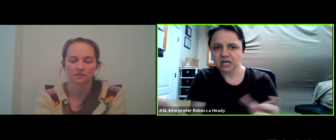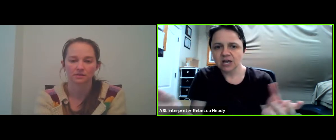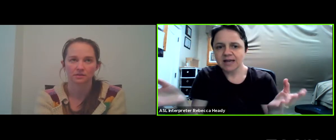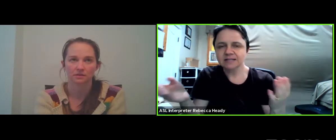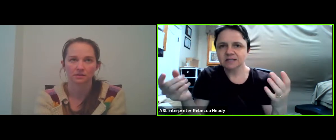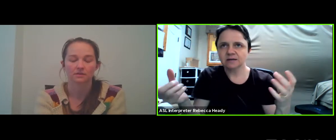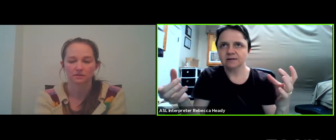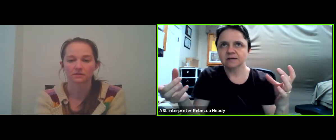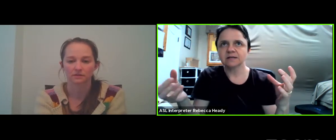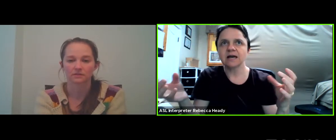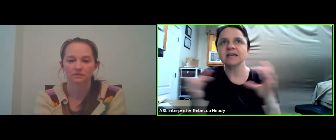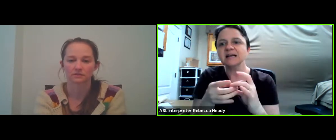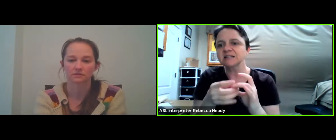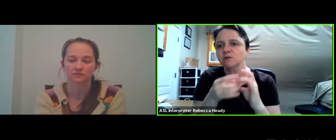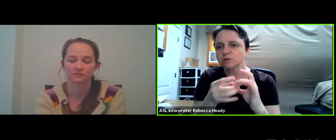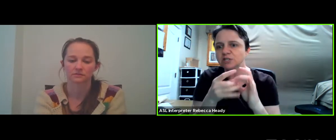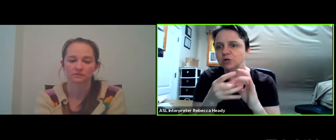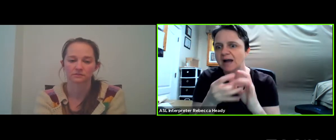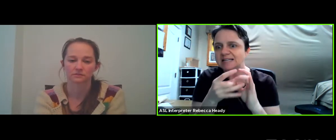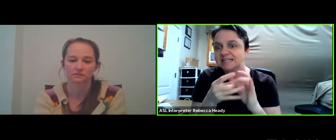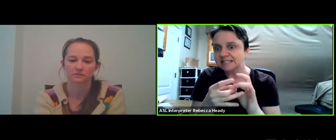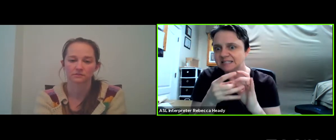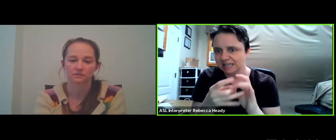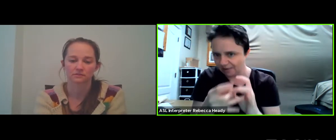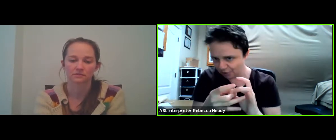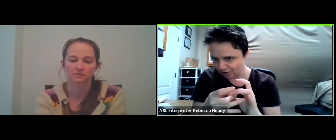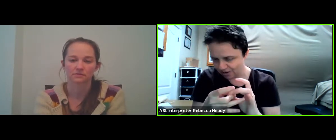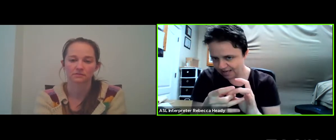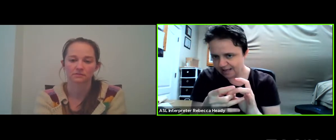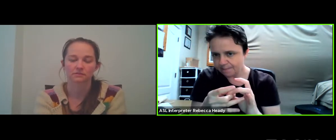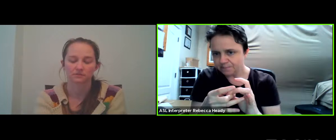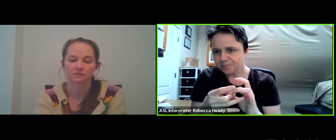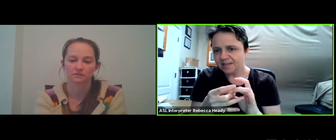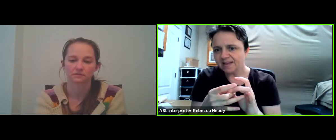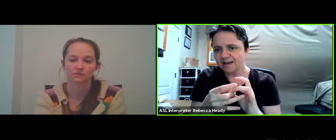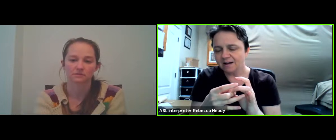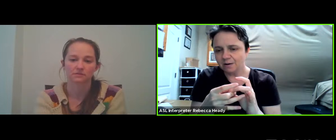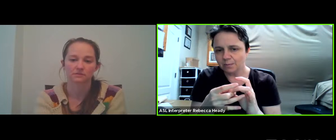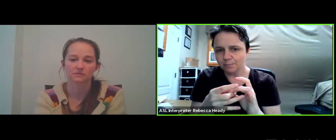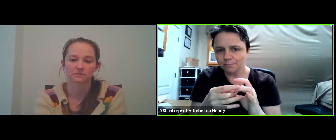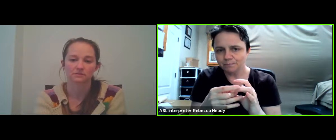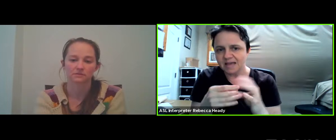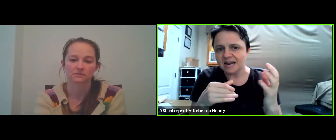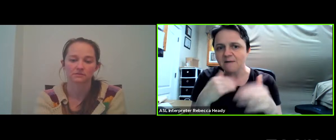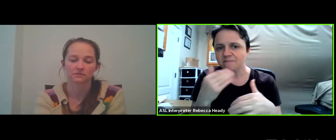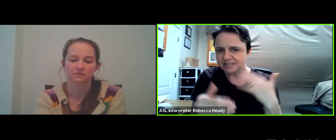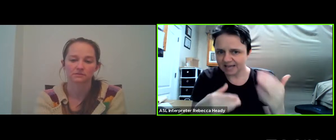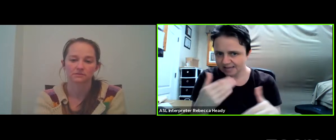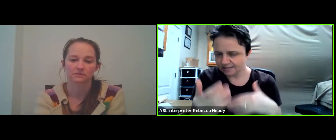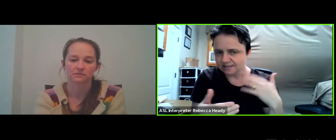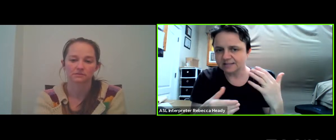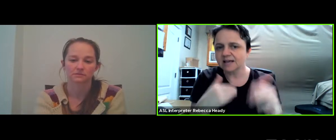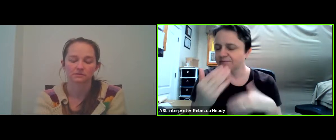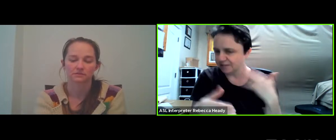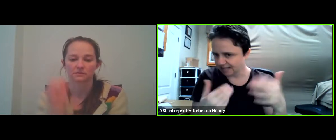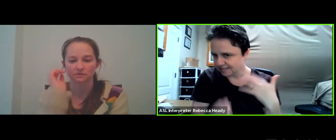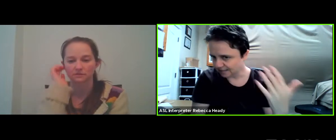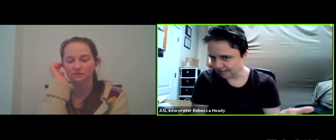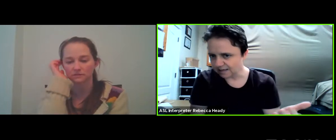he didn't study. It's connecting those two ideas together. And it